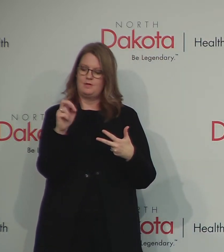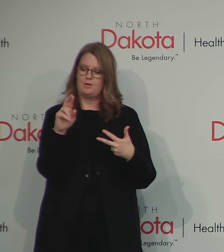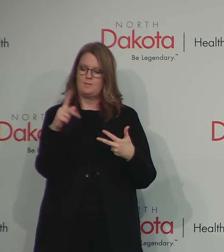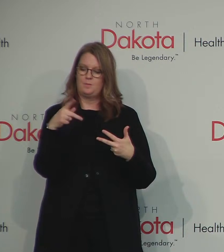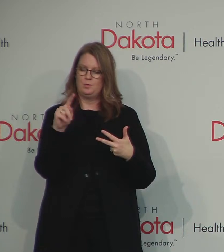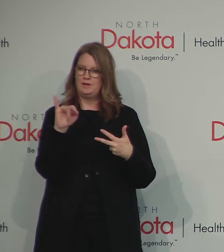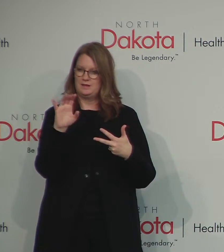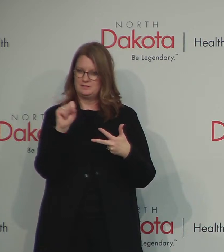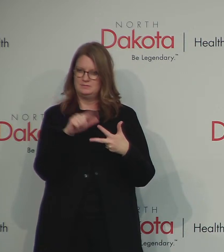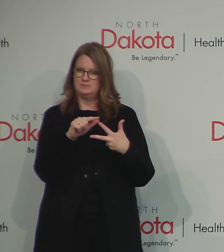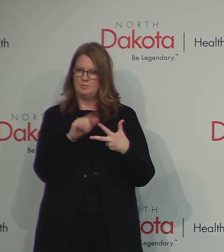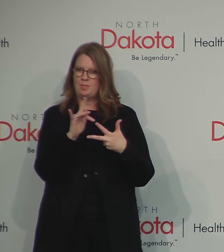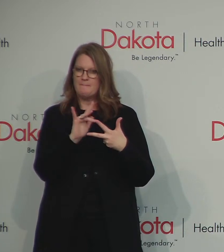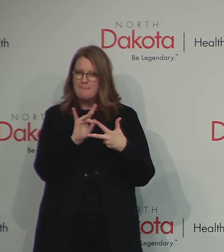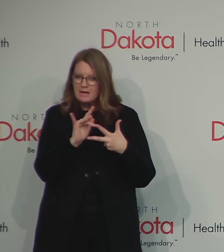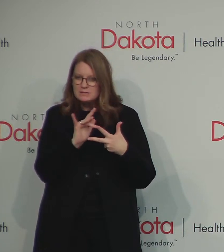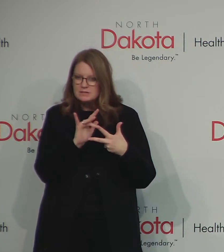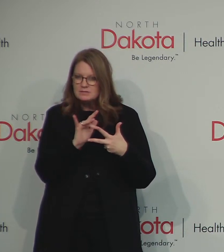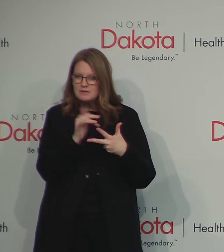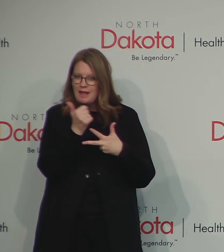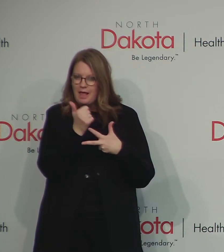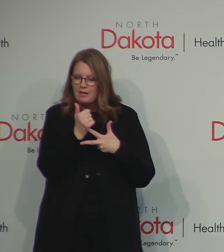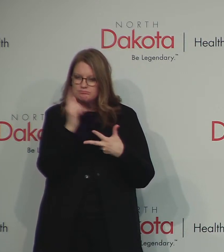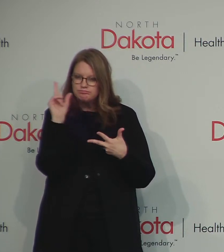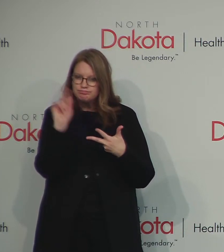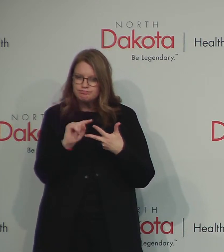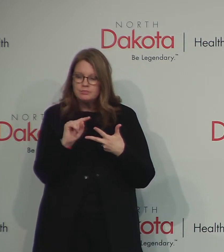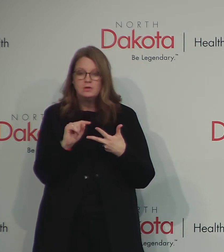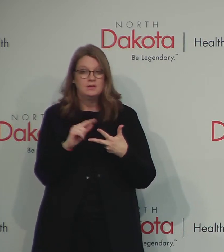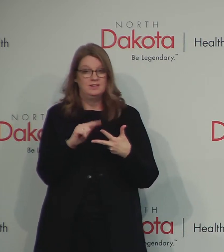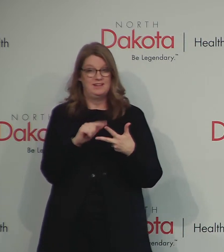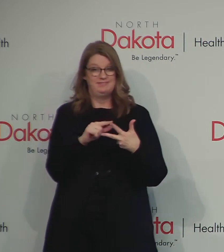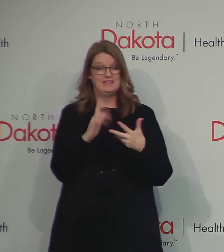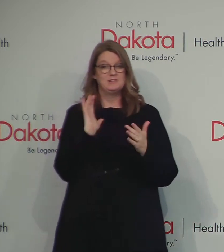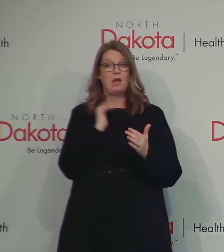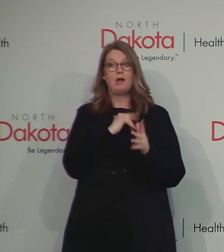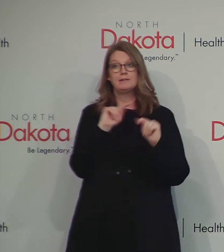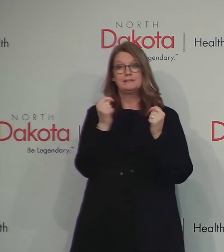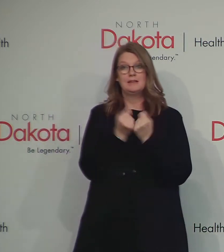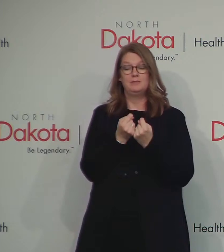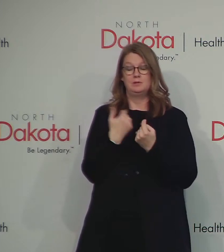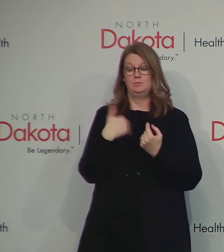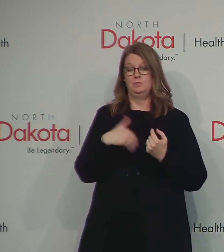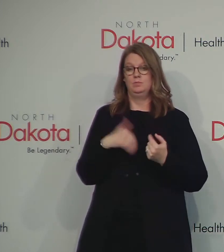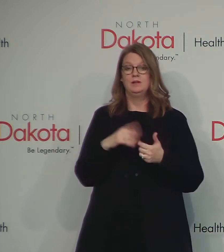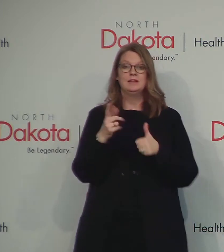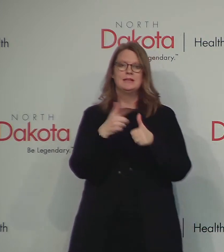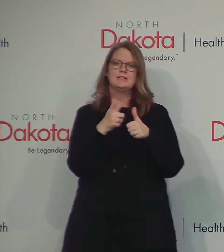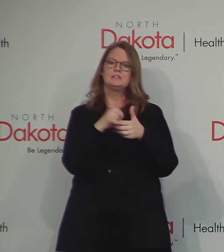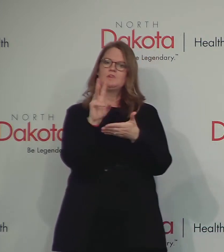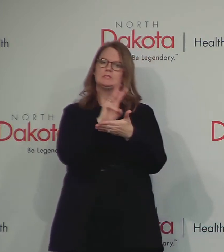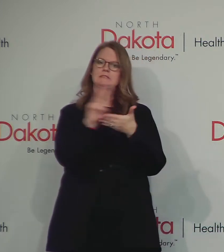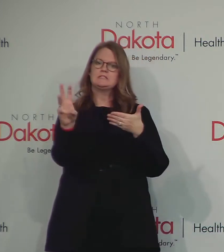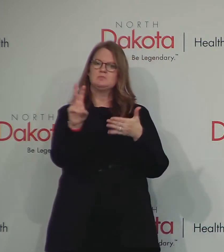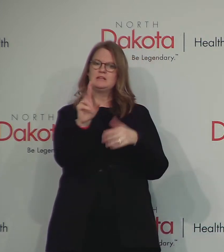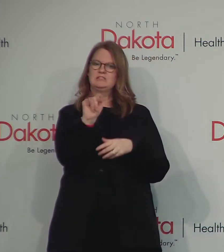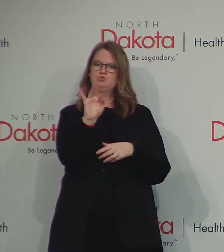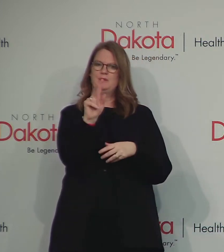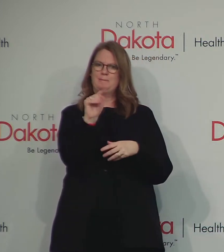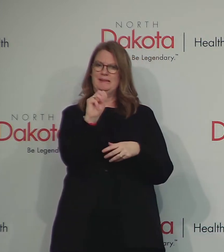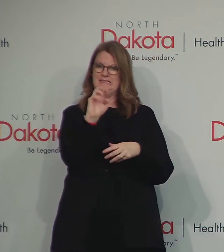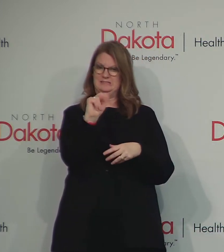and our team is doing a great job on this front as well. During the first 6 weeks when these treatments were